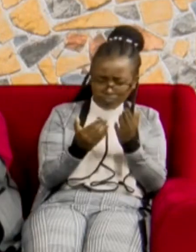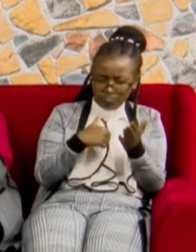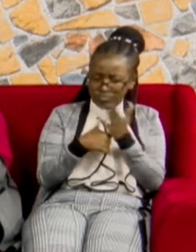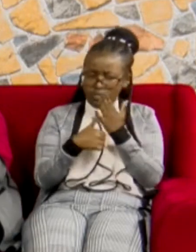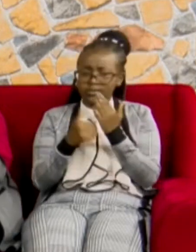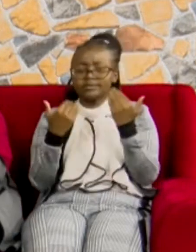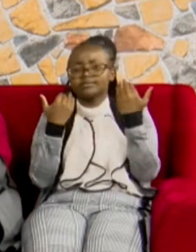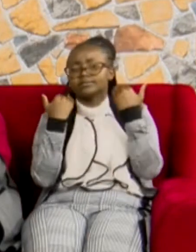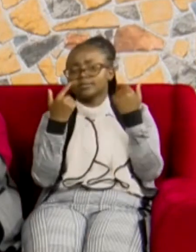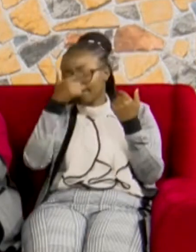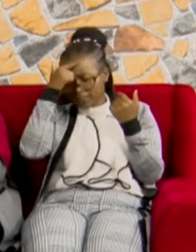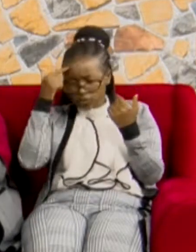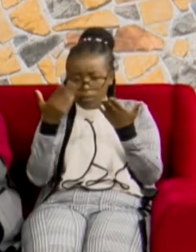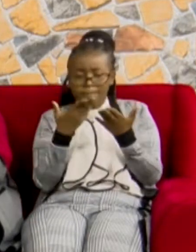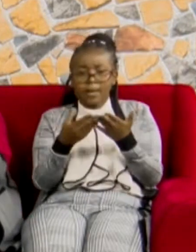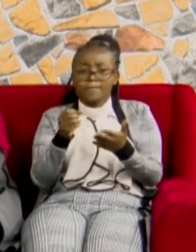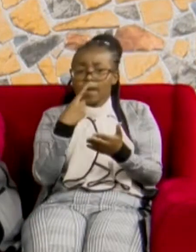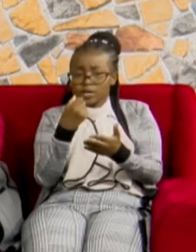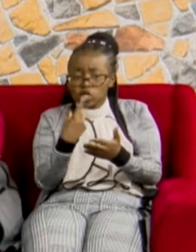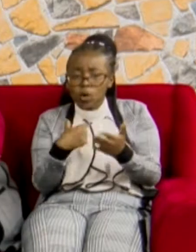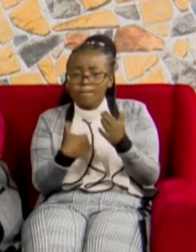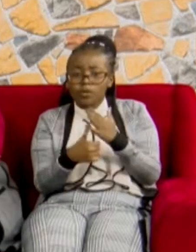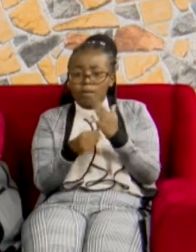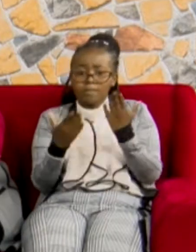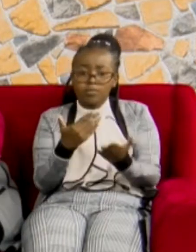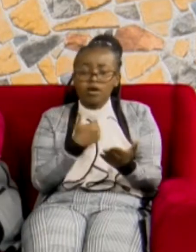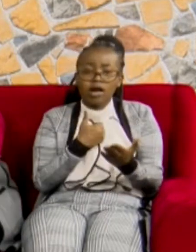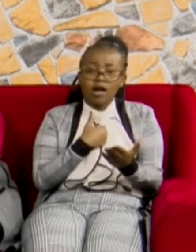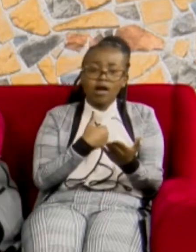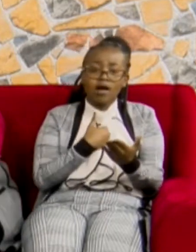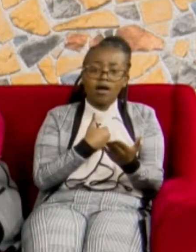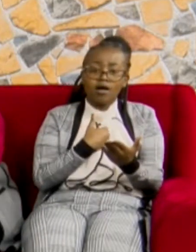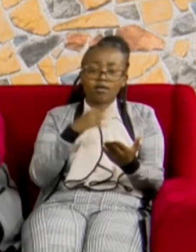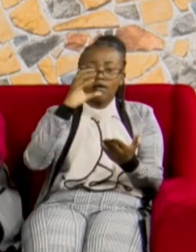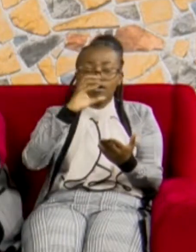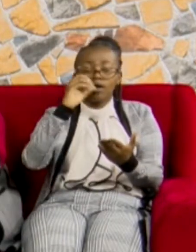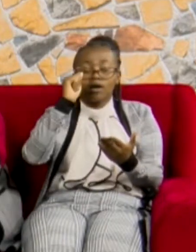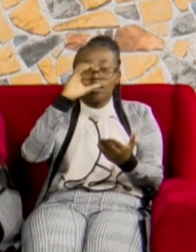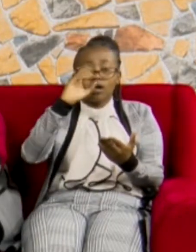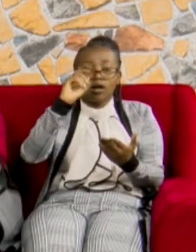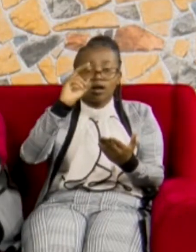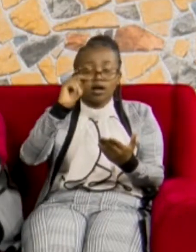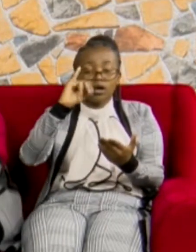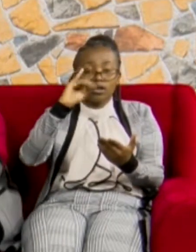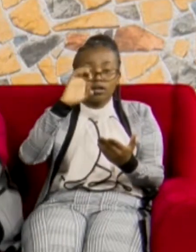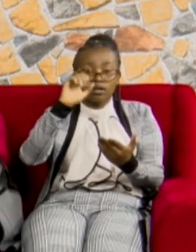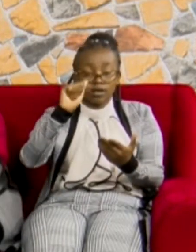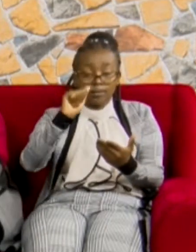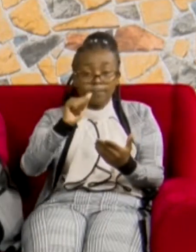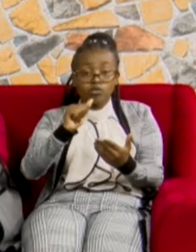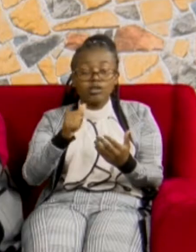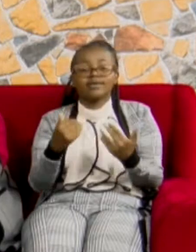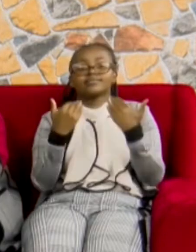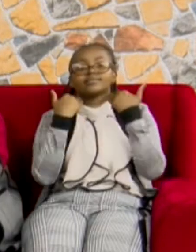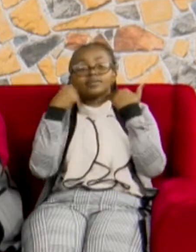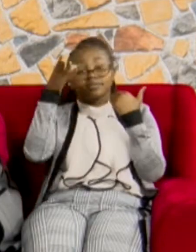sleep because of some medical issue? Meaning, are you having obstructive apnea? Like we do like sleep studies,